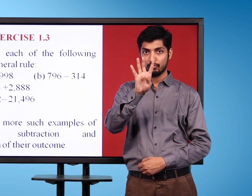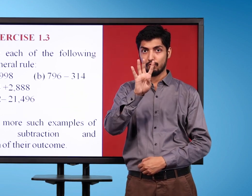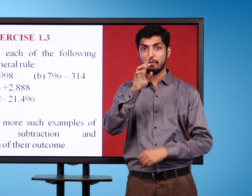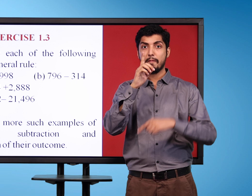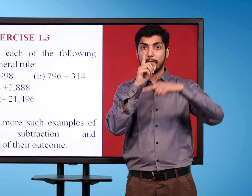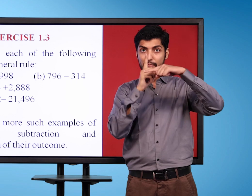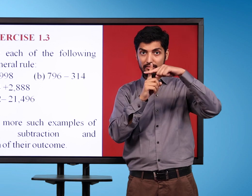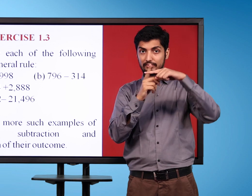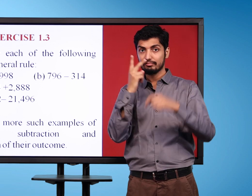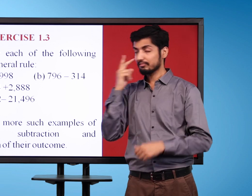2,888.